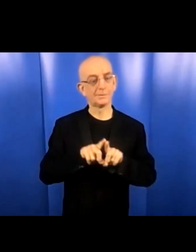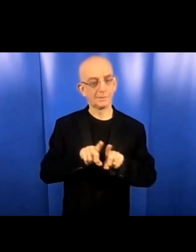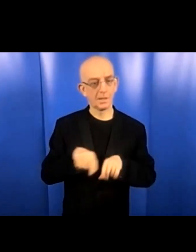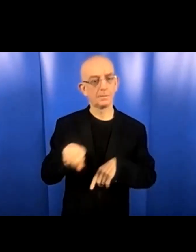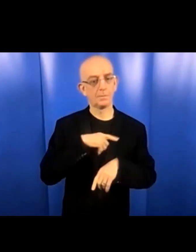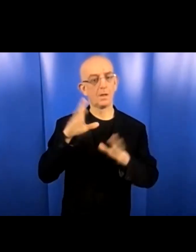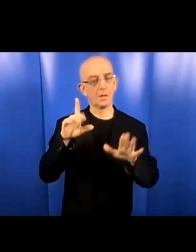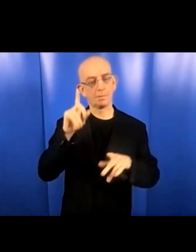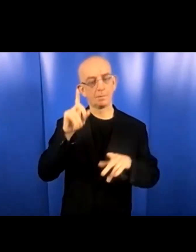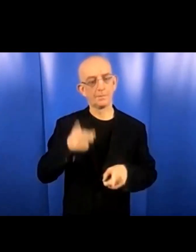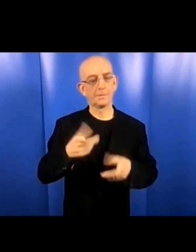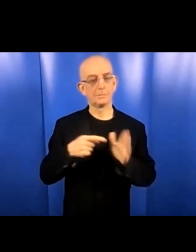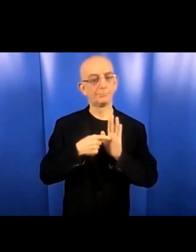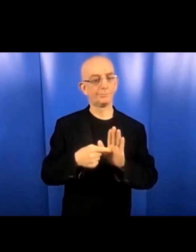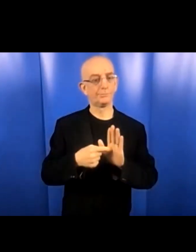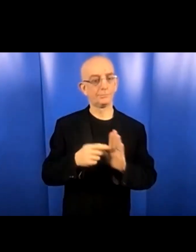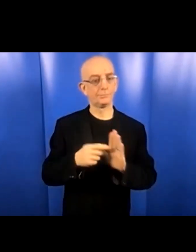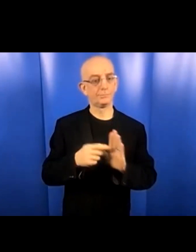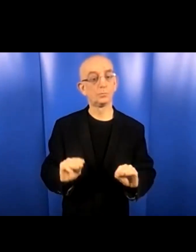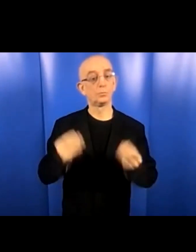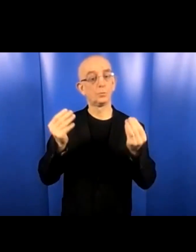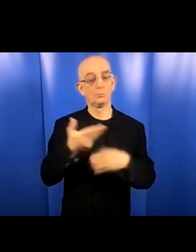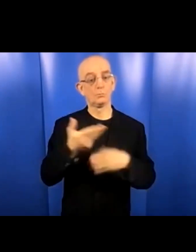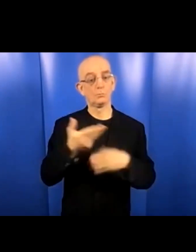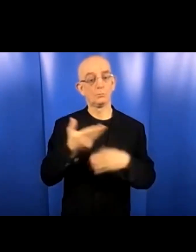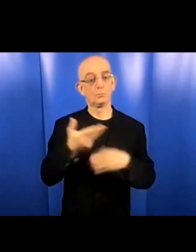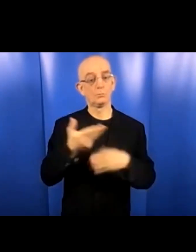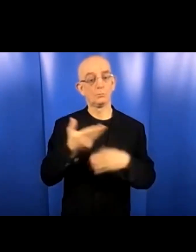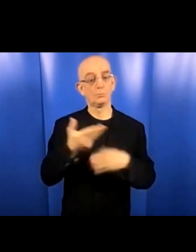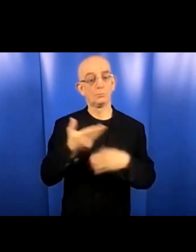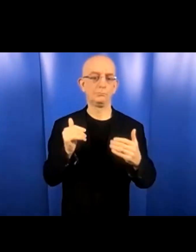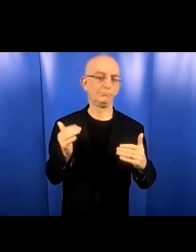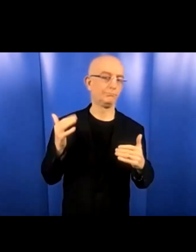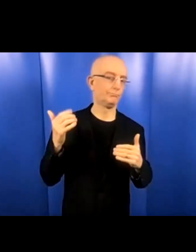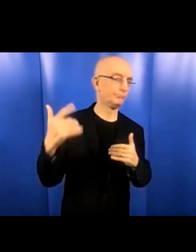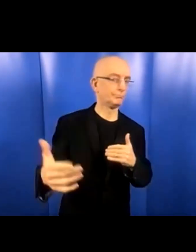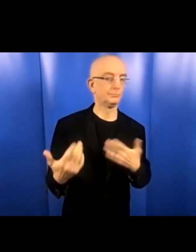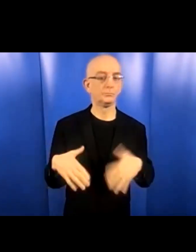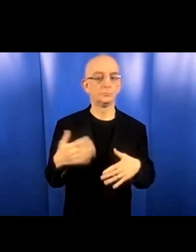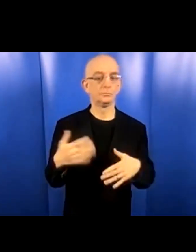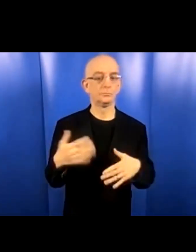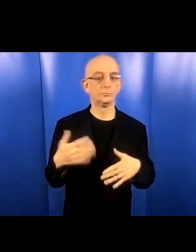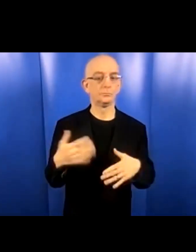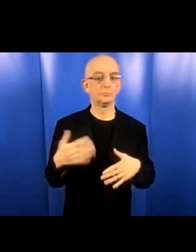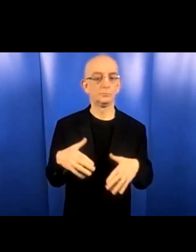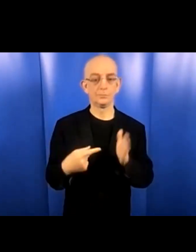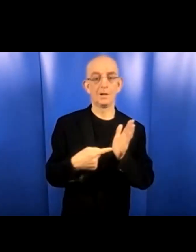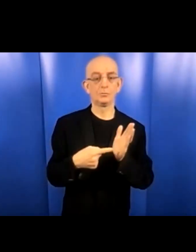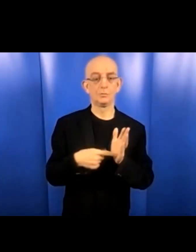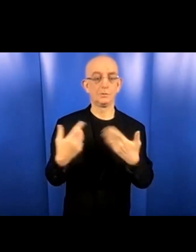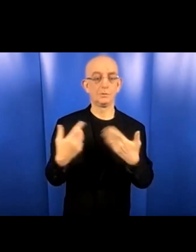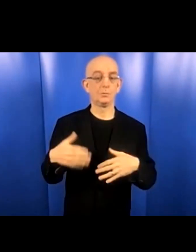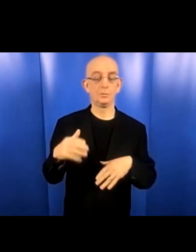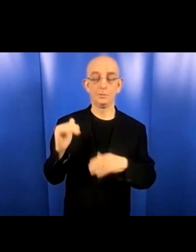people are very much advanced than us. The technology has made us in a very different mood, in a very